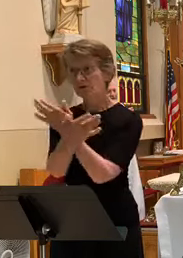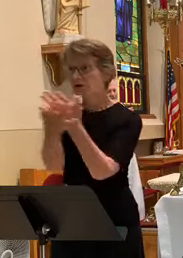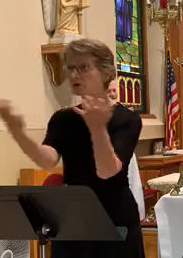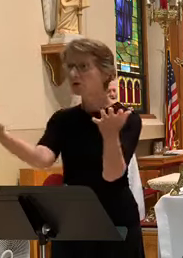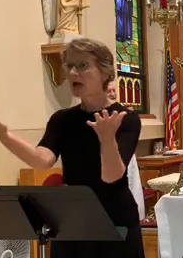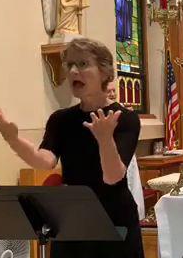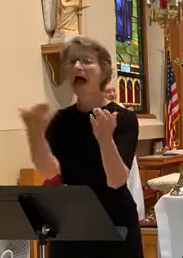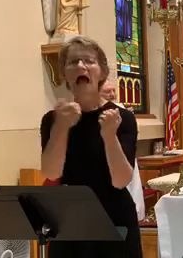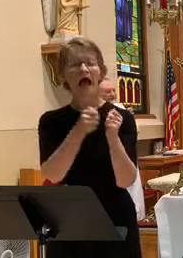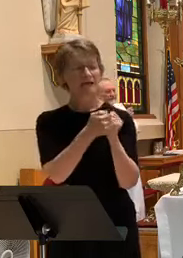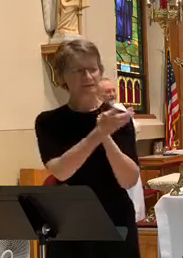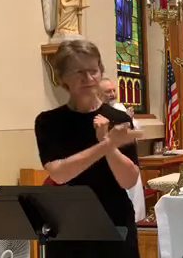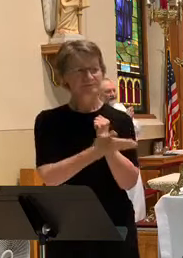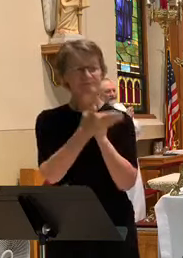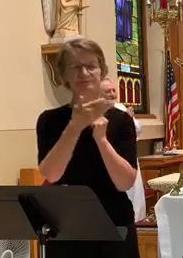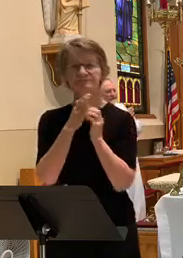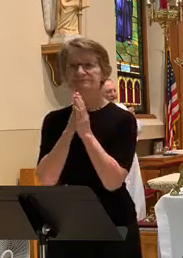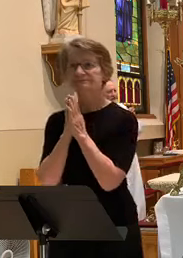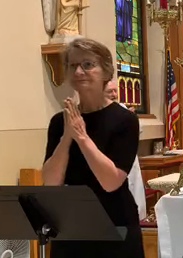all.